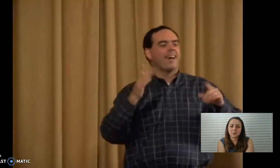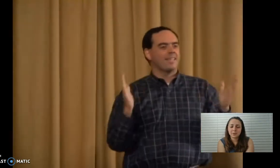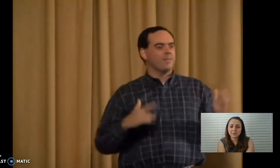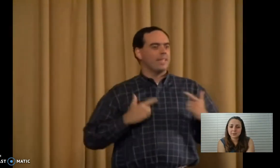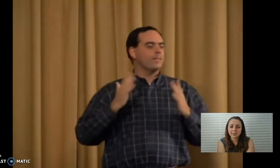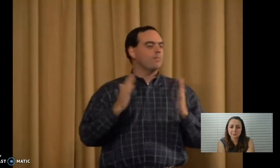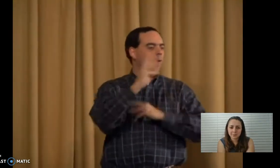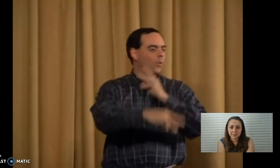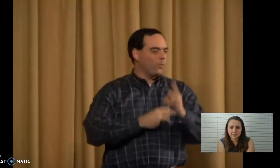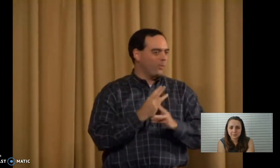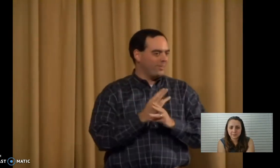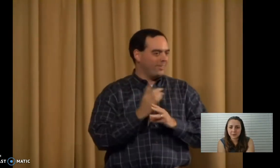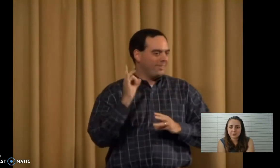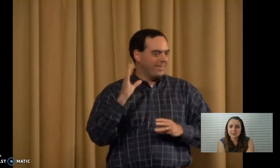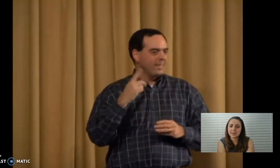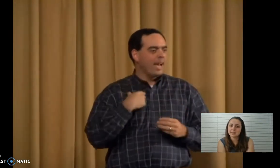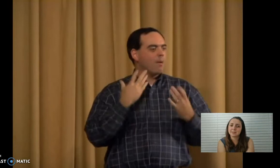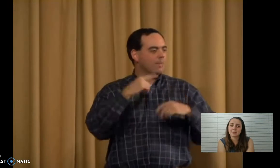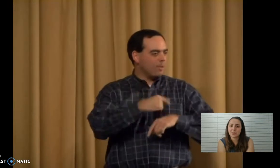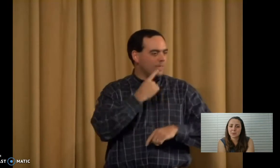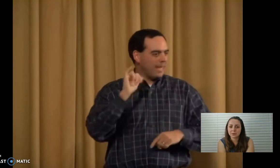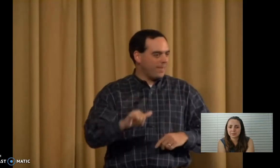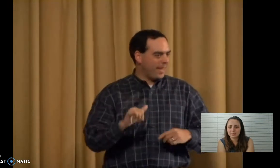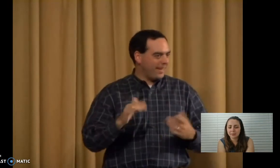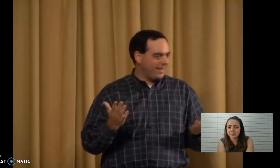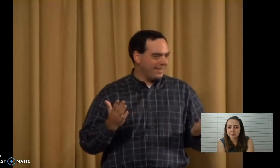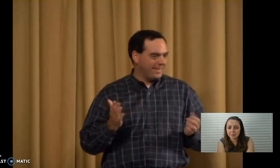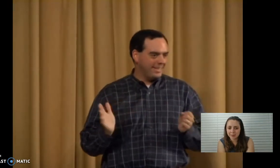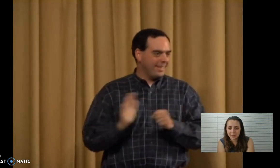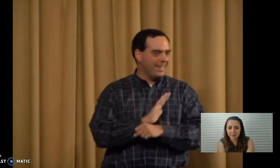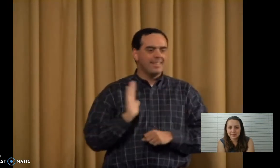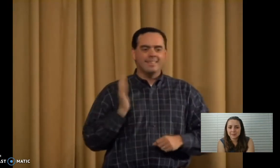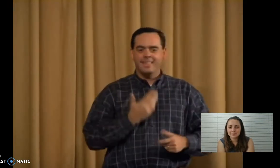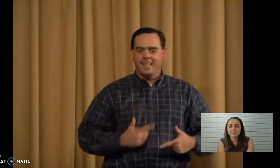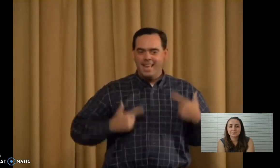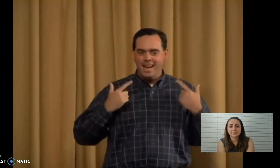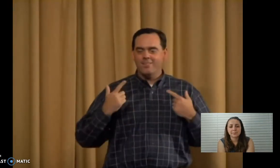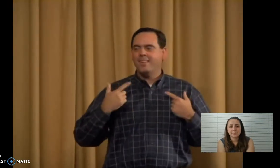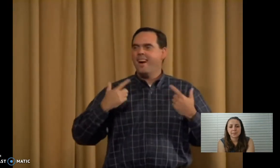You know, we always know the same people. We're always saying, it's such a small world. How many times have you said that?